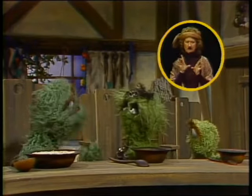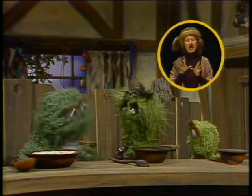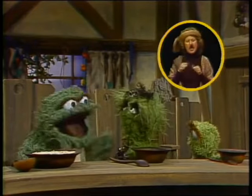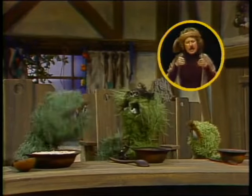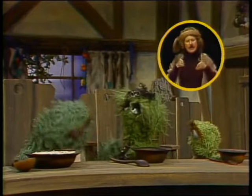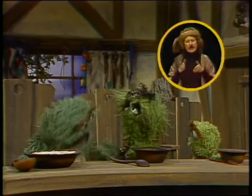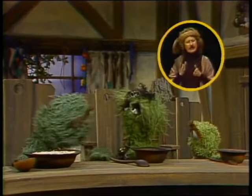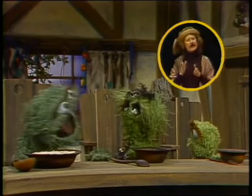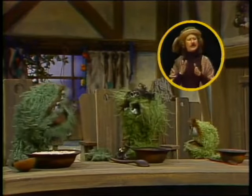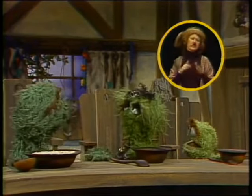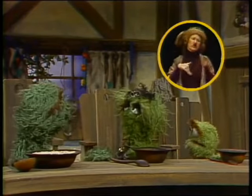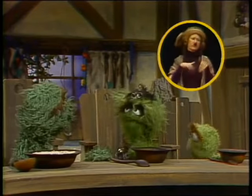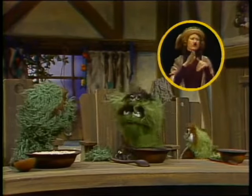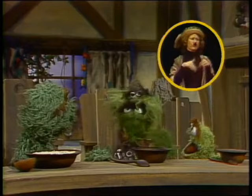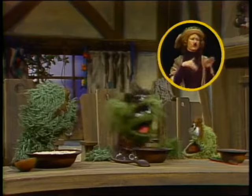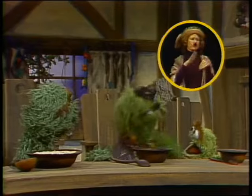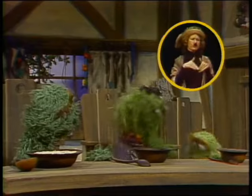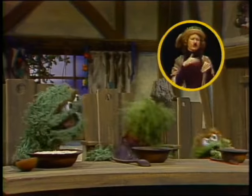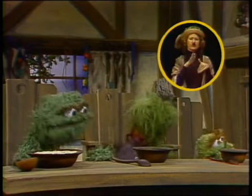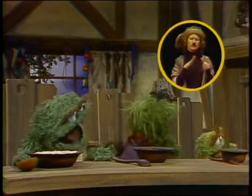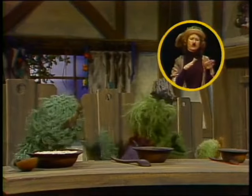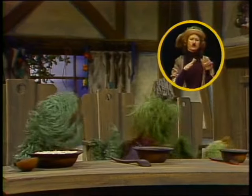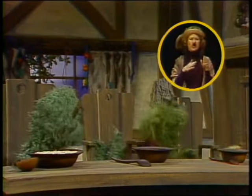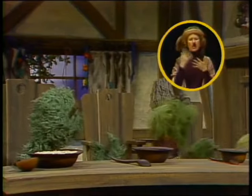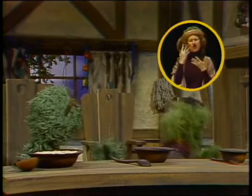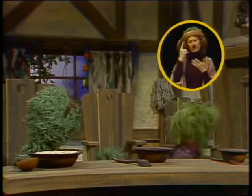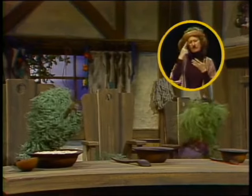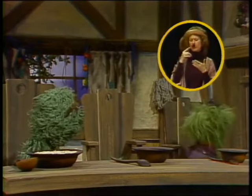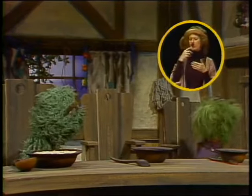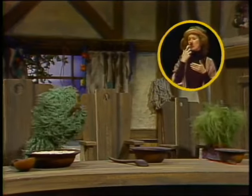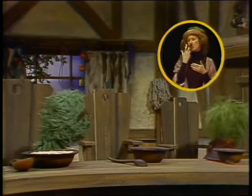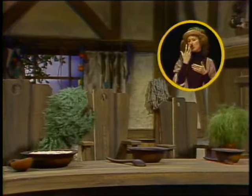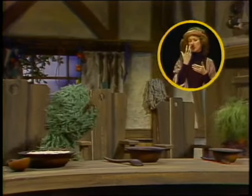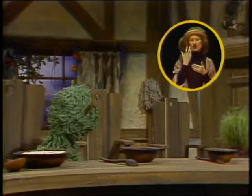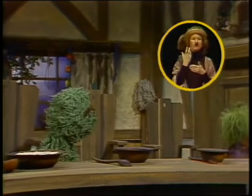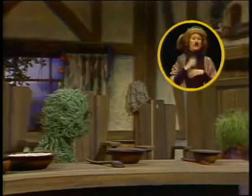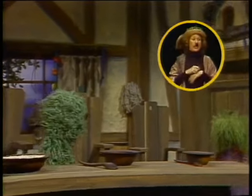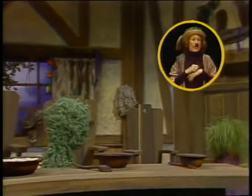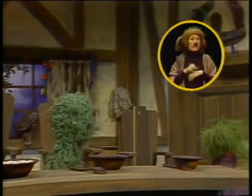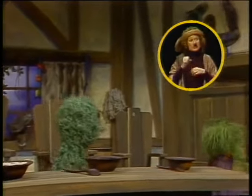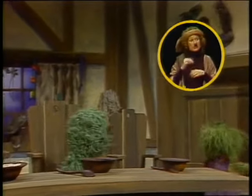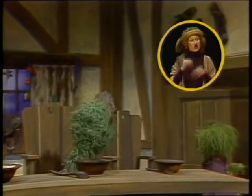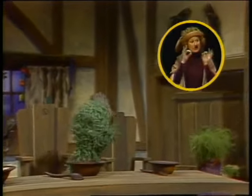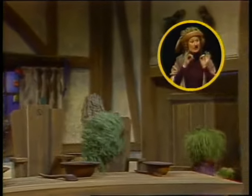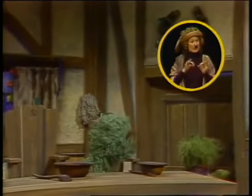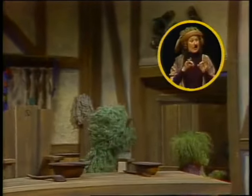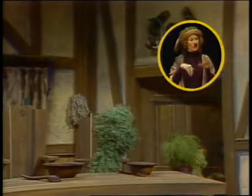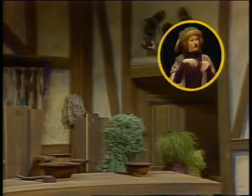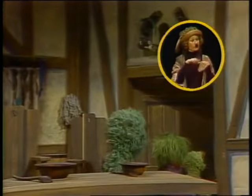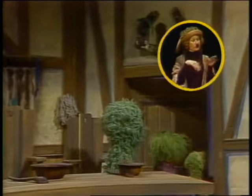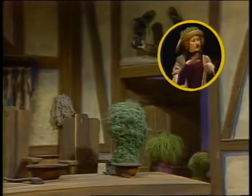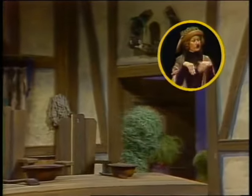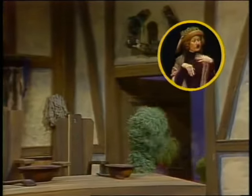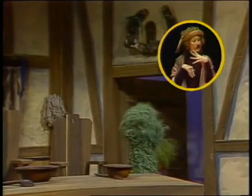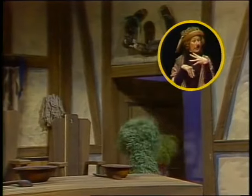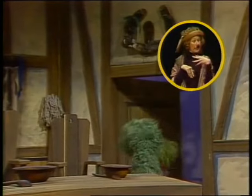Maybe it'll cool down. Yeah. Okay, let's go. Come on. So they decided to go for a walk. Because if there's anything a grouch